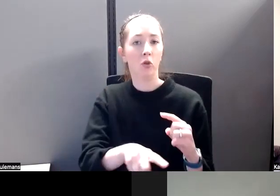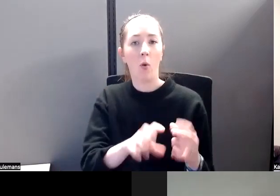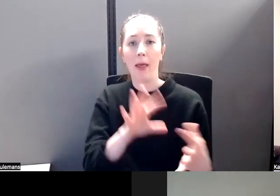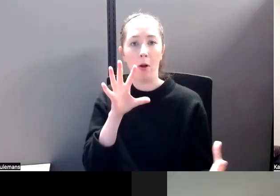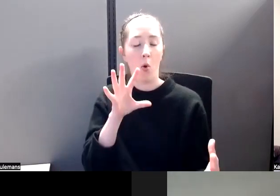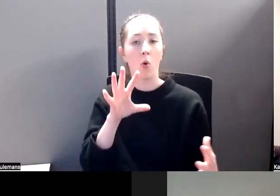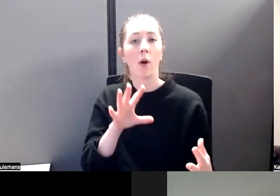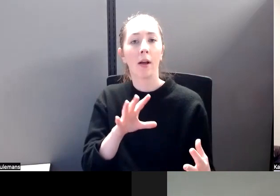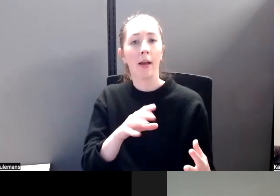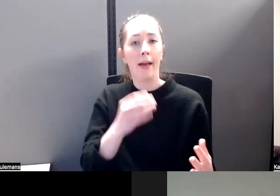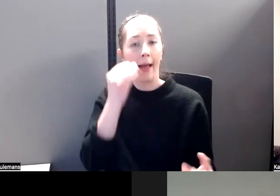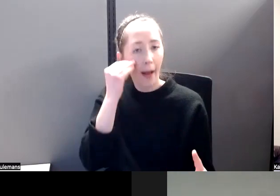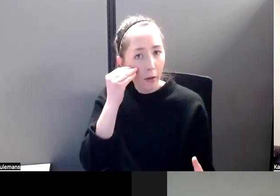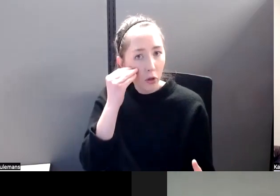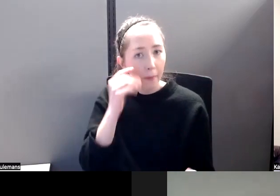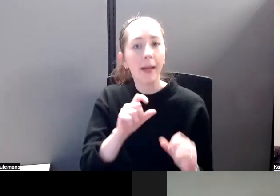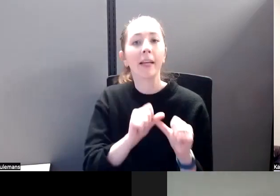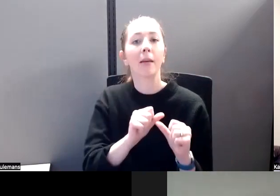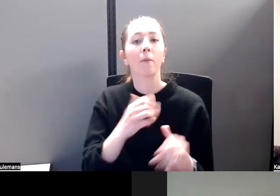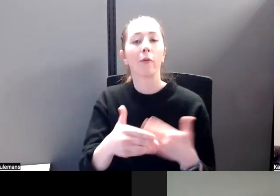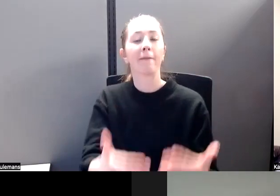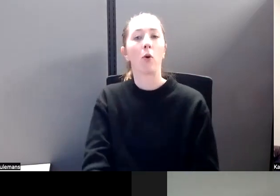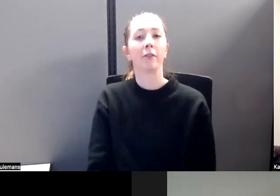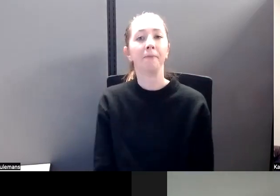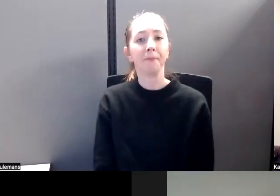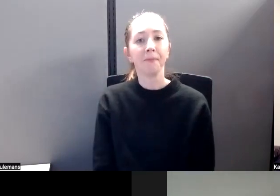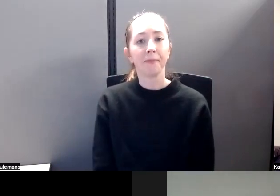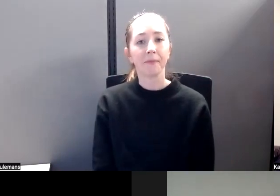acknowledge them, and then keep moving forward.